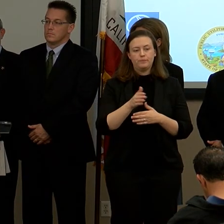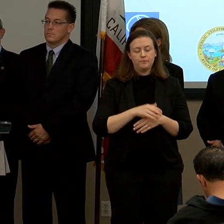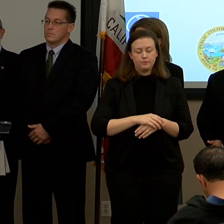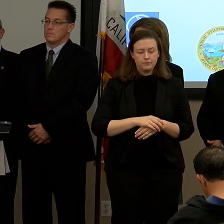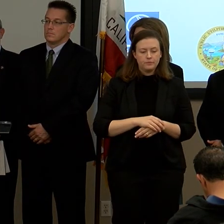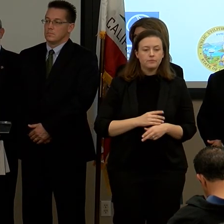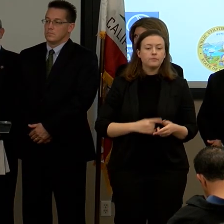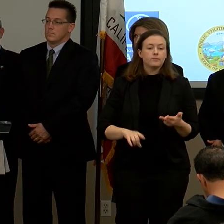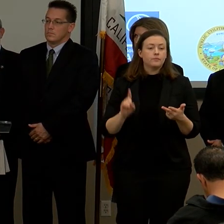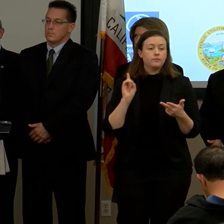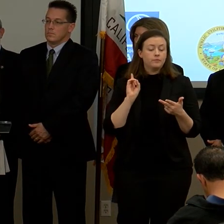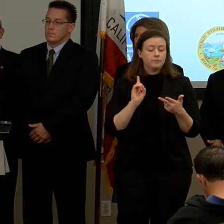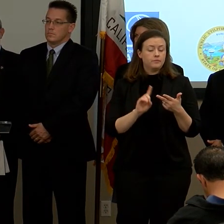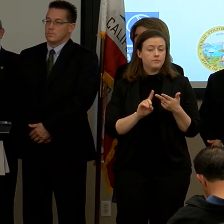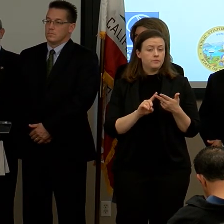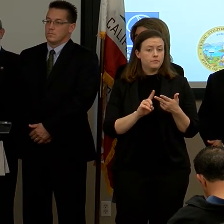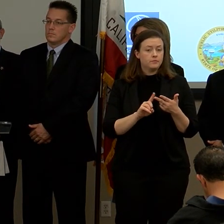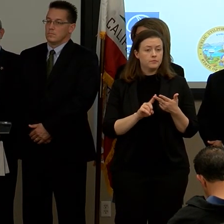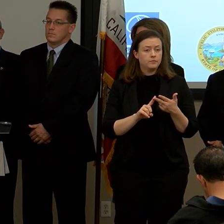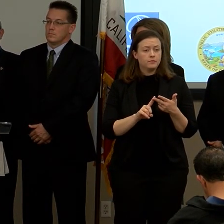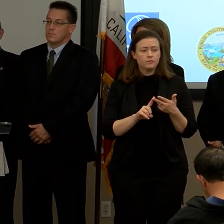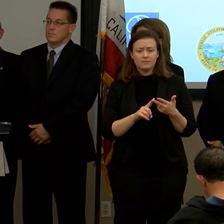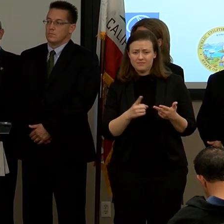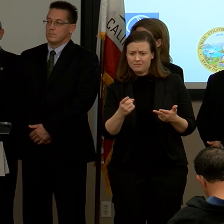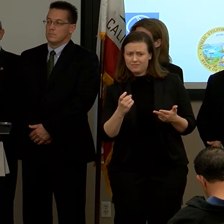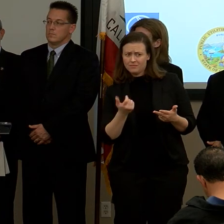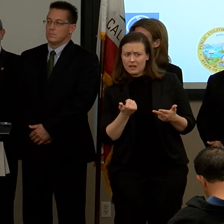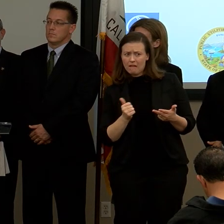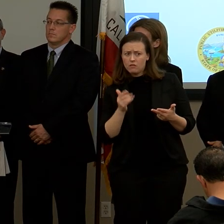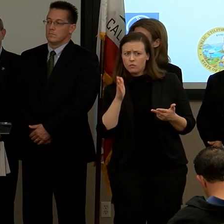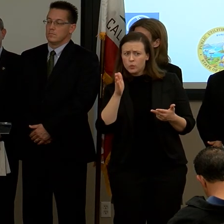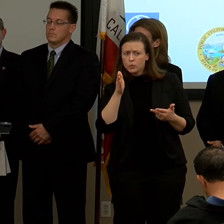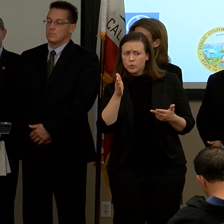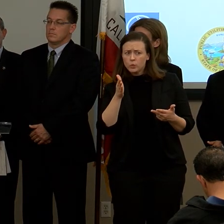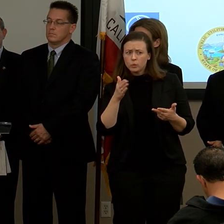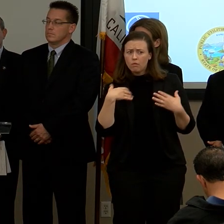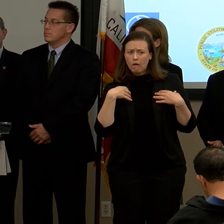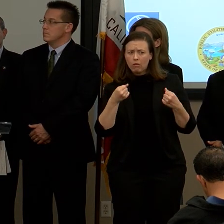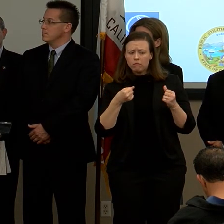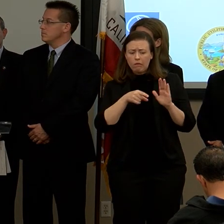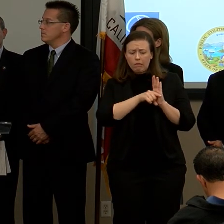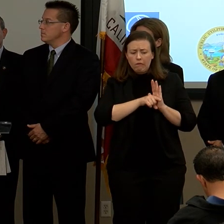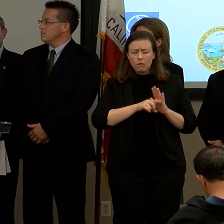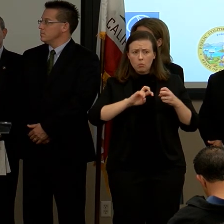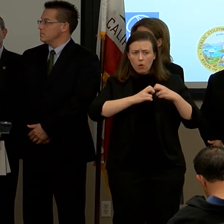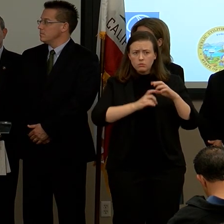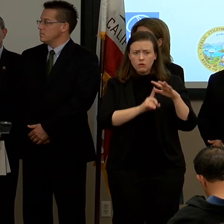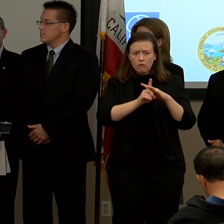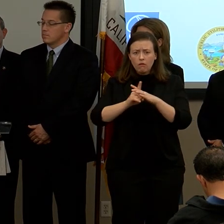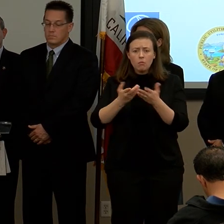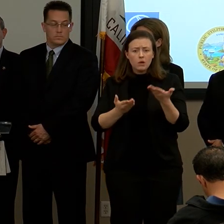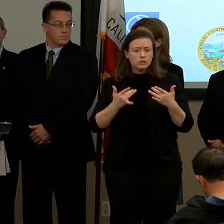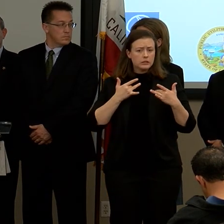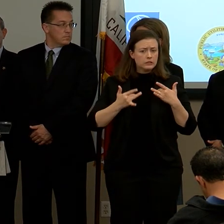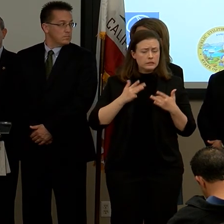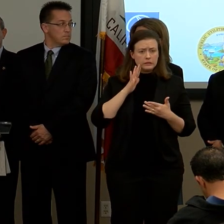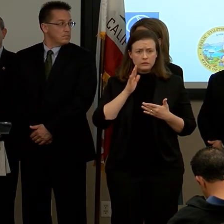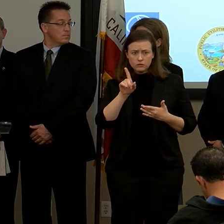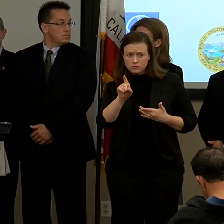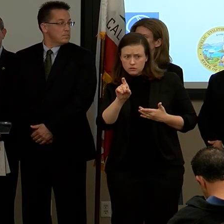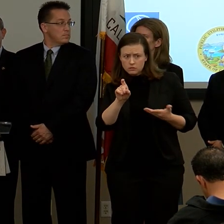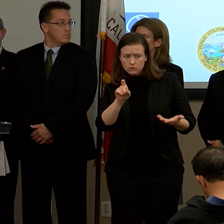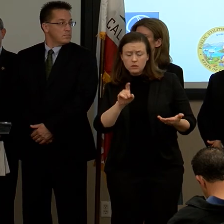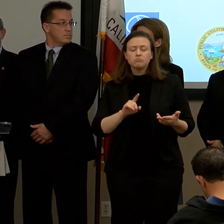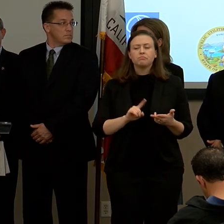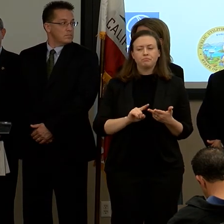Finally, in regard to the question about are there any future health effects that people might have concerns about,